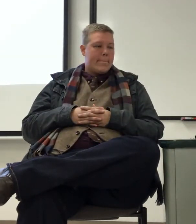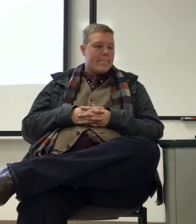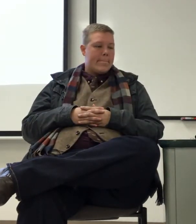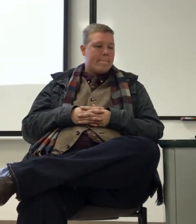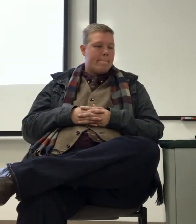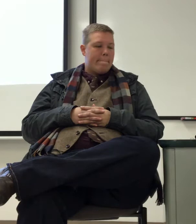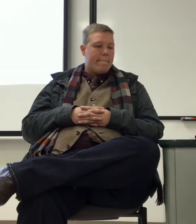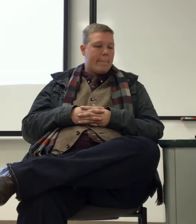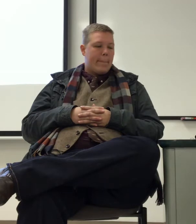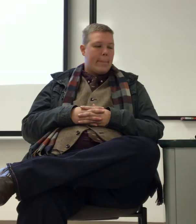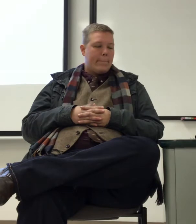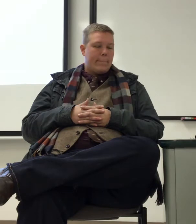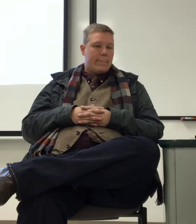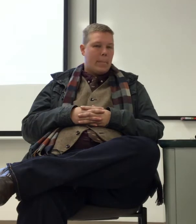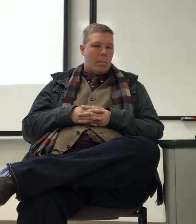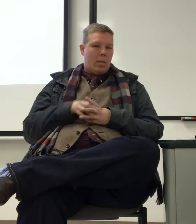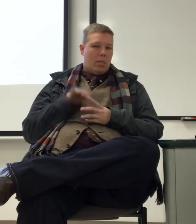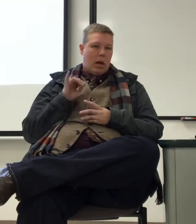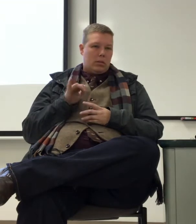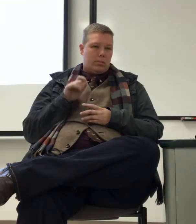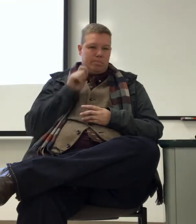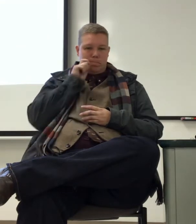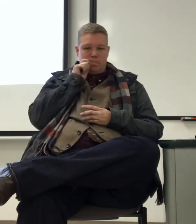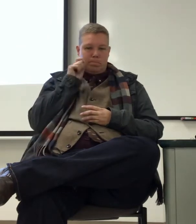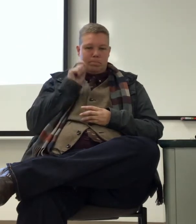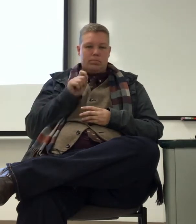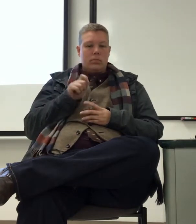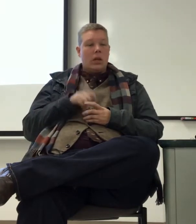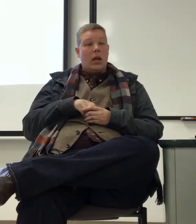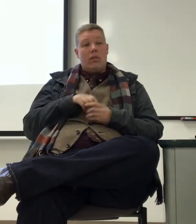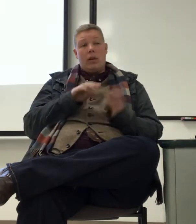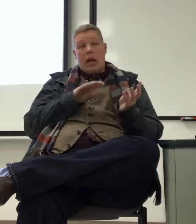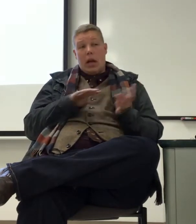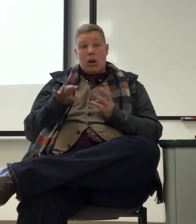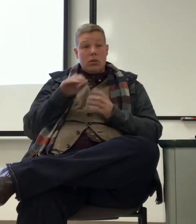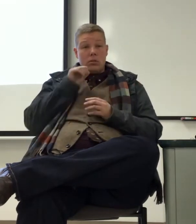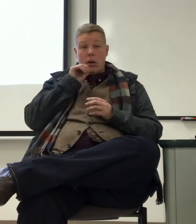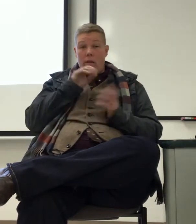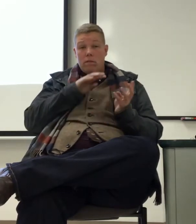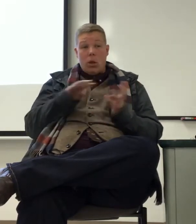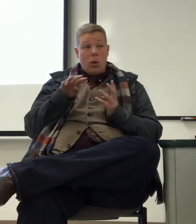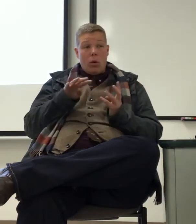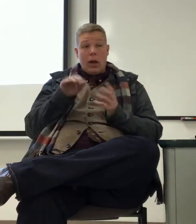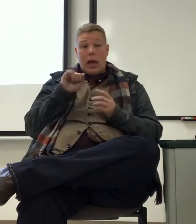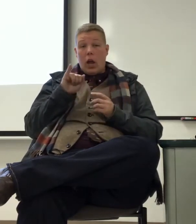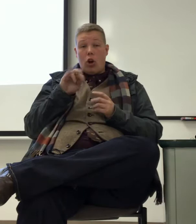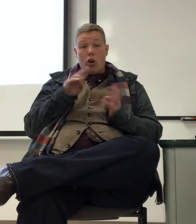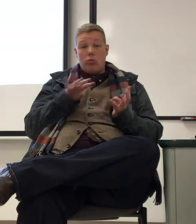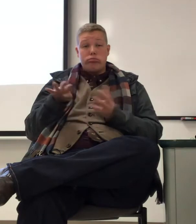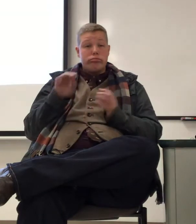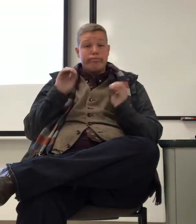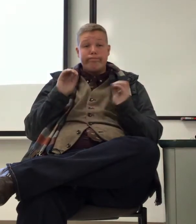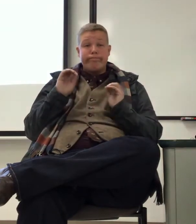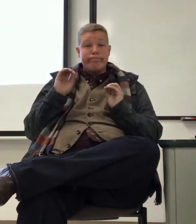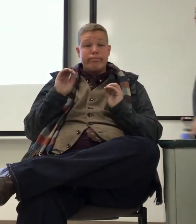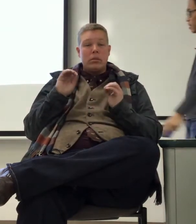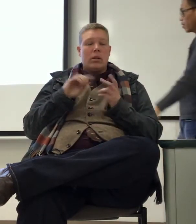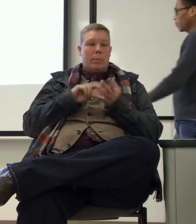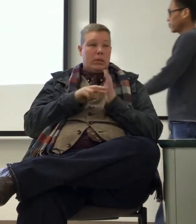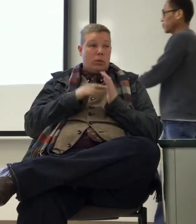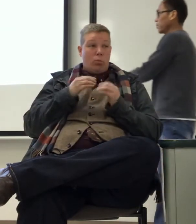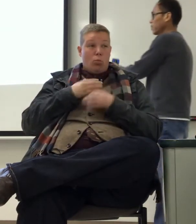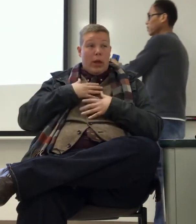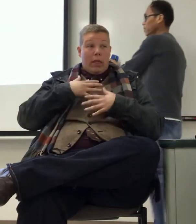Can't be stated any simpler than that. If air is not flowing, are you breathing? No. That's an easy